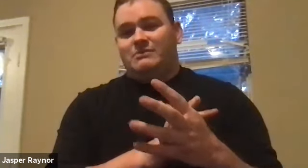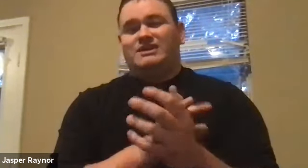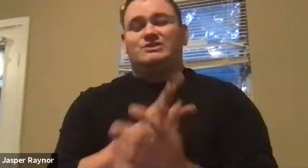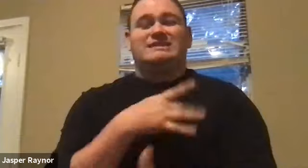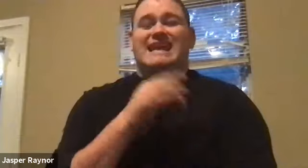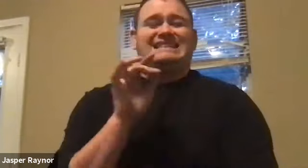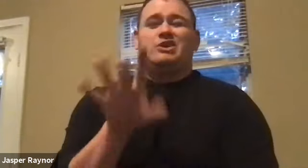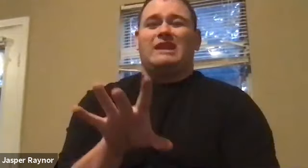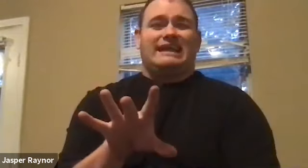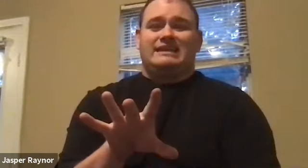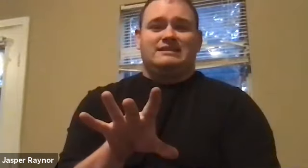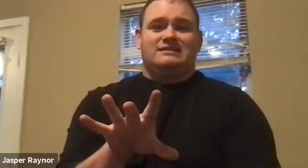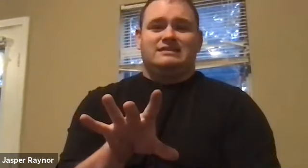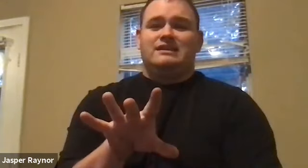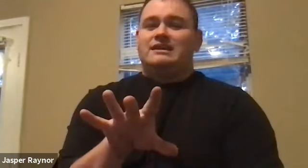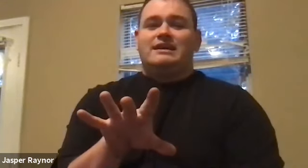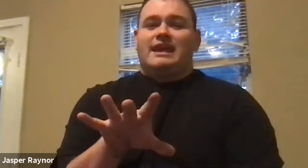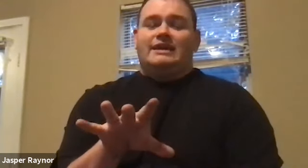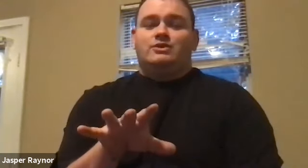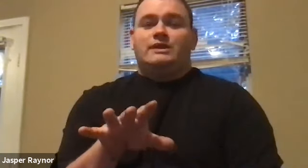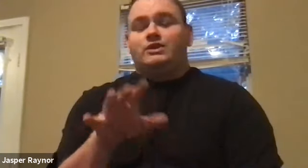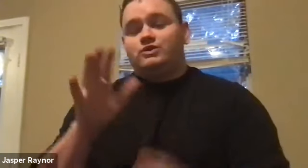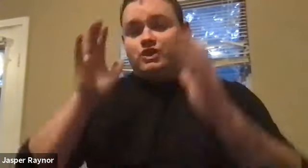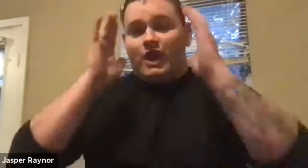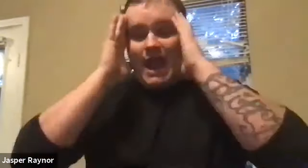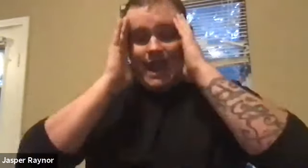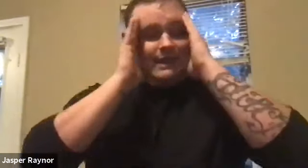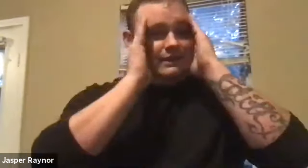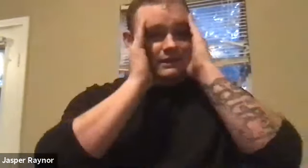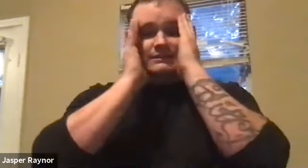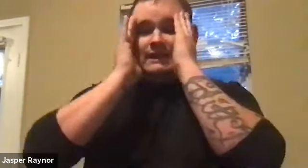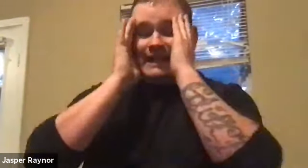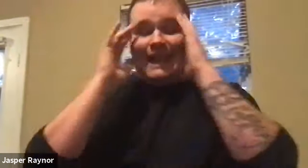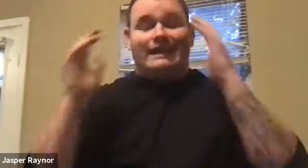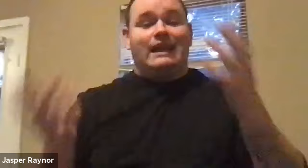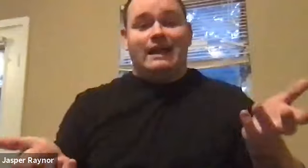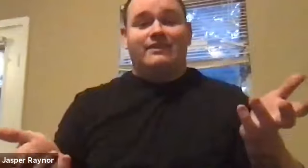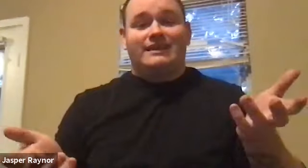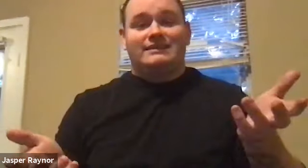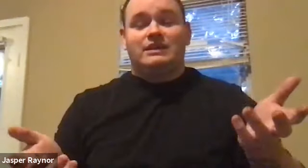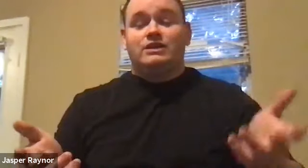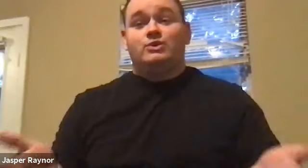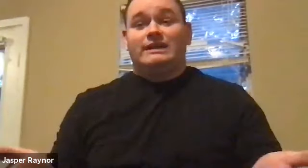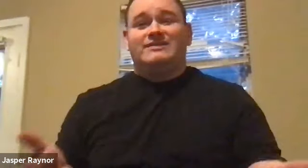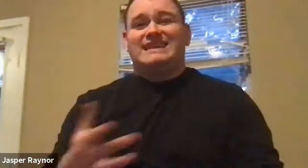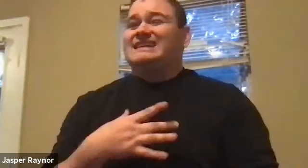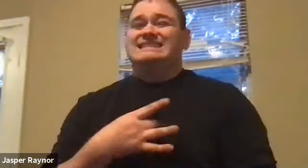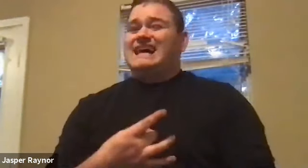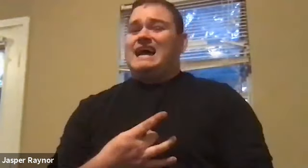because you can say, I don't like it. And you can use your head to negate a lot of things. You can even sign, I don't